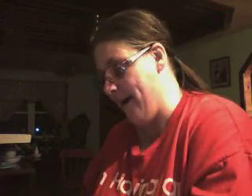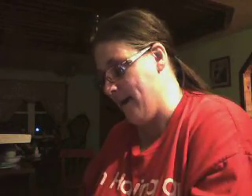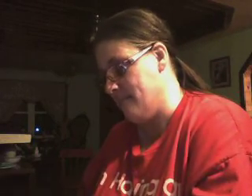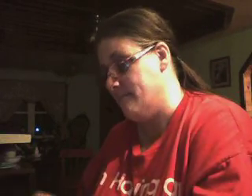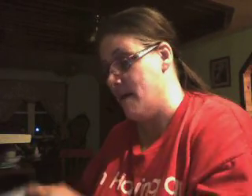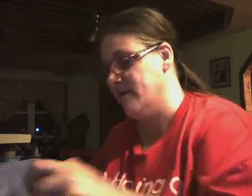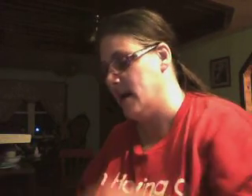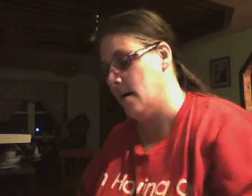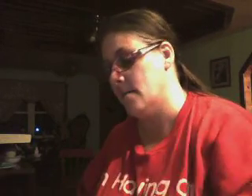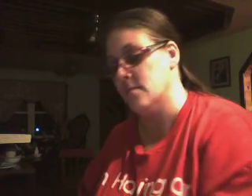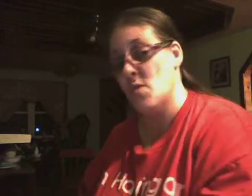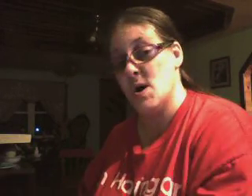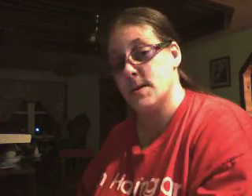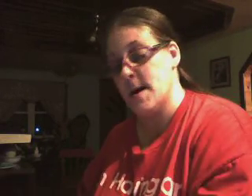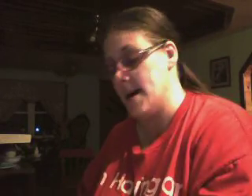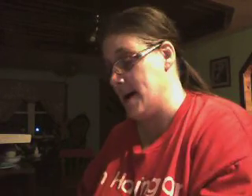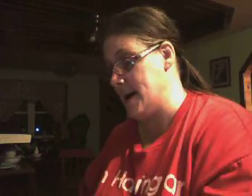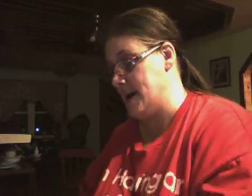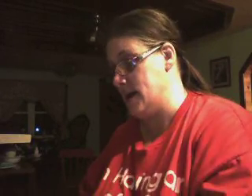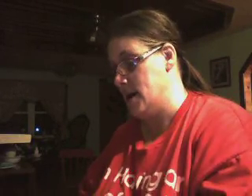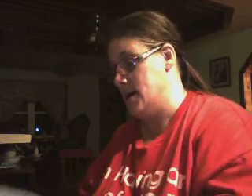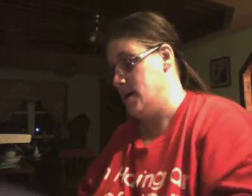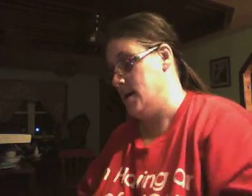Okay, moving on once again.